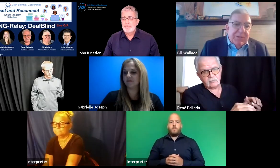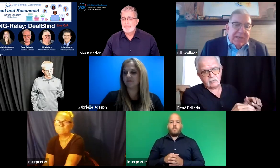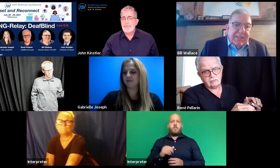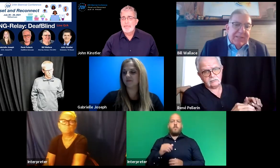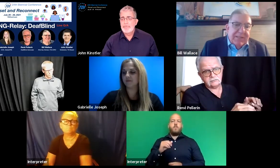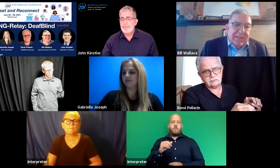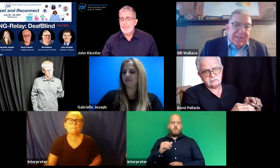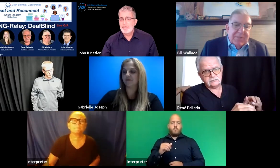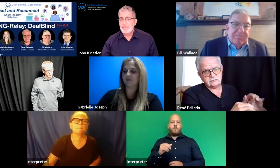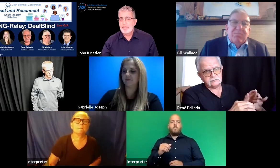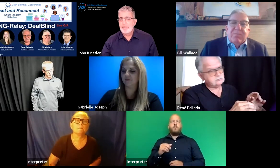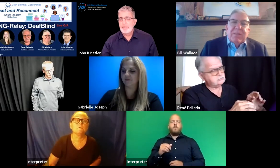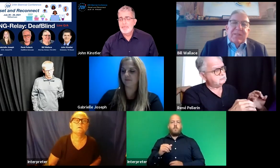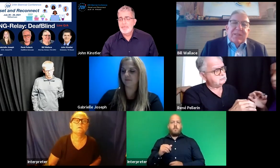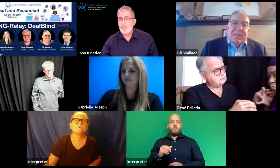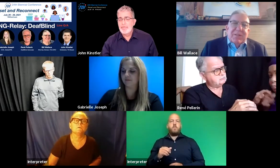Well, I